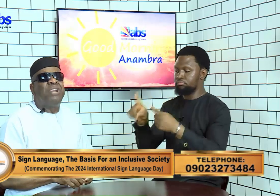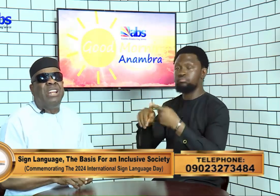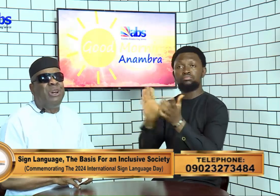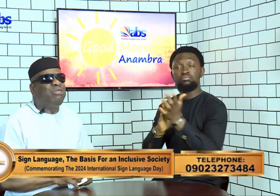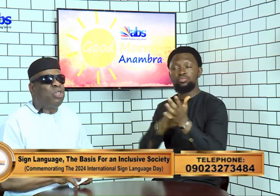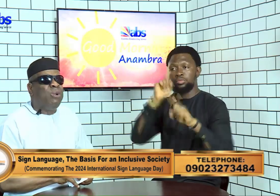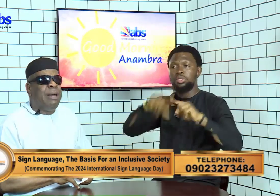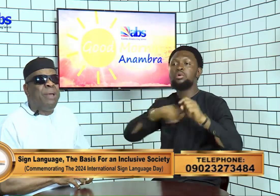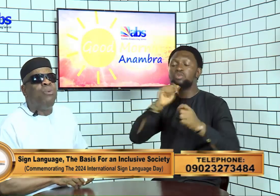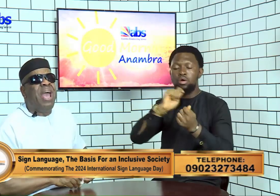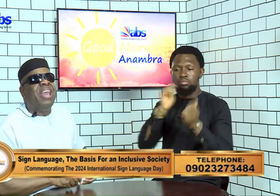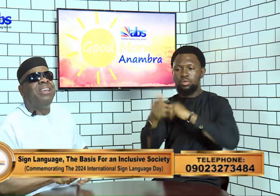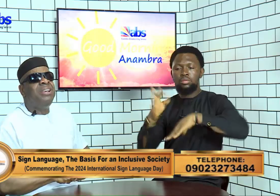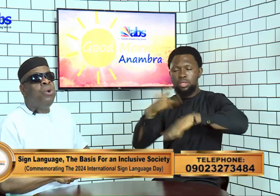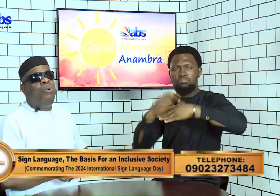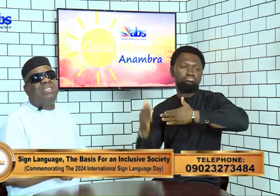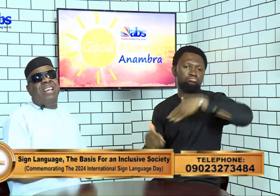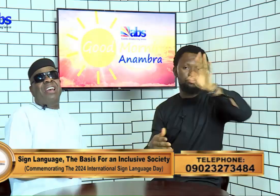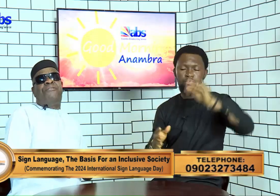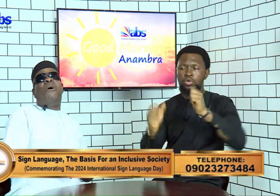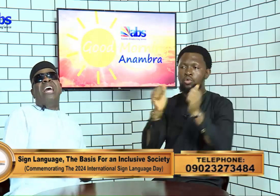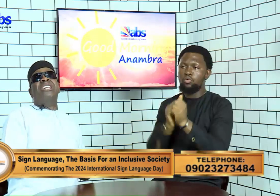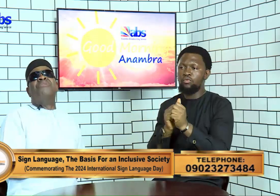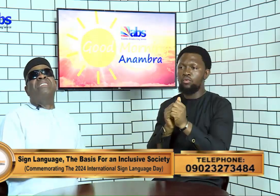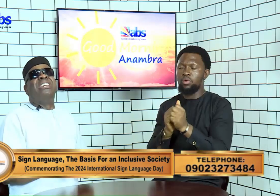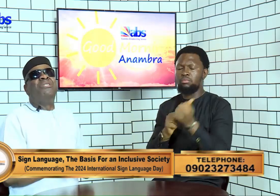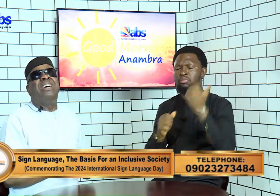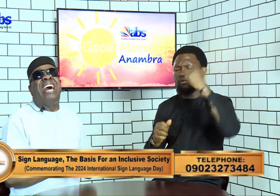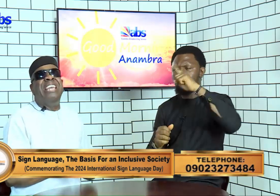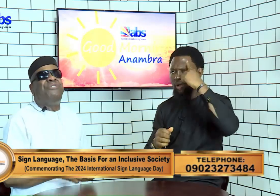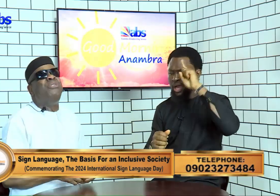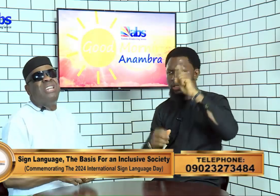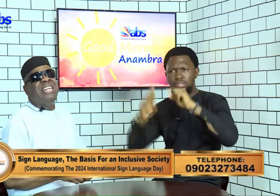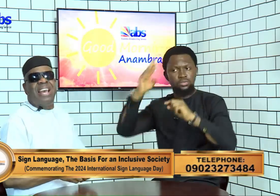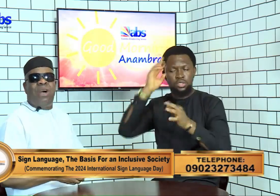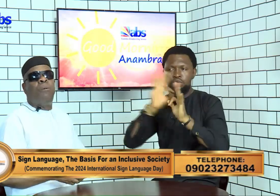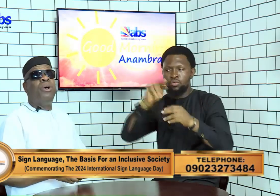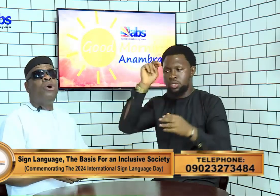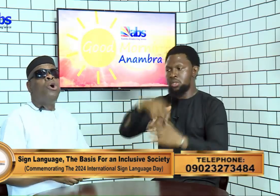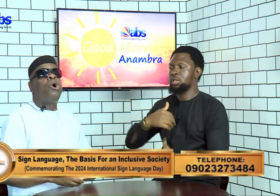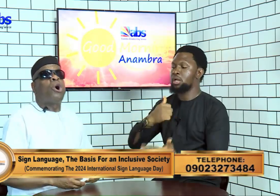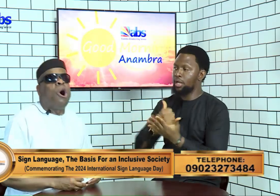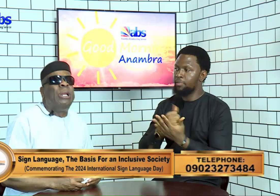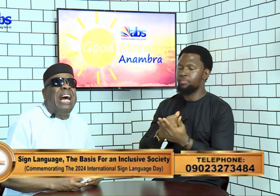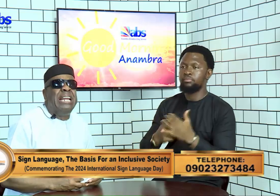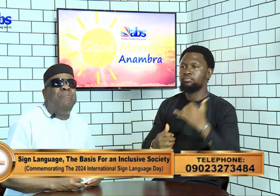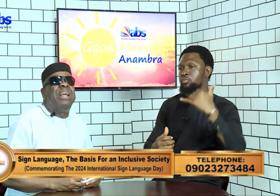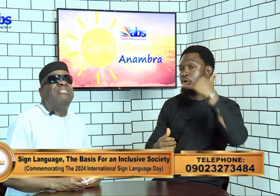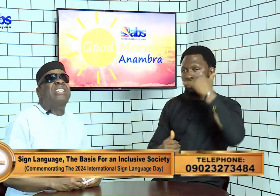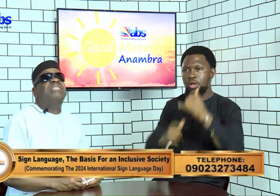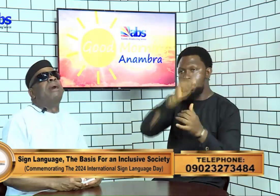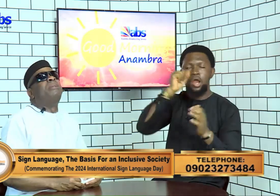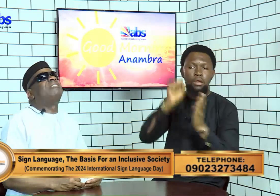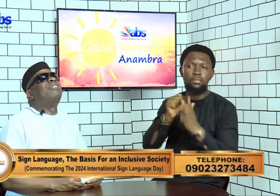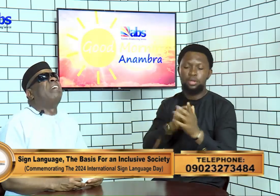You cannot turn them away for any reason. Rather, if you need help, call Anambra